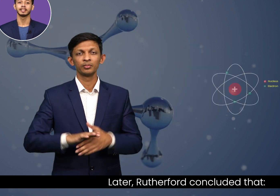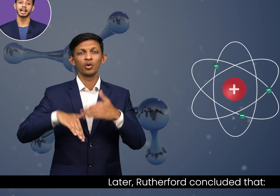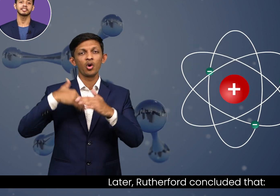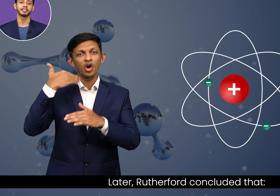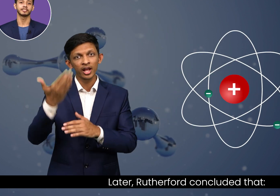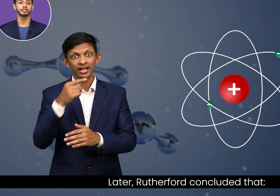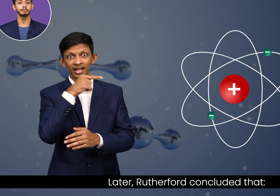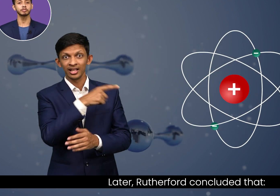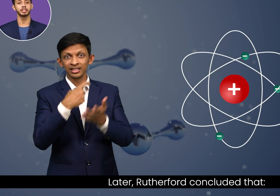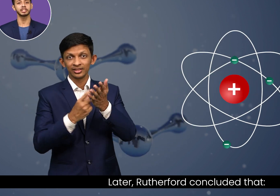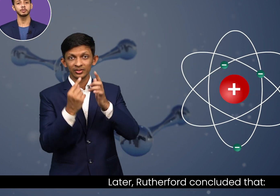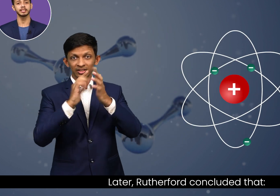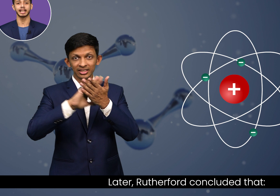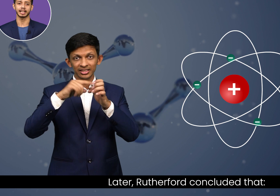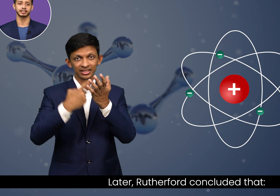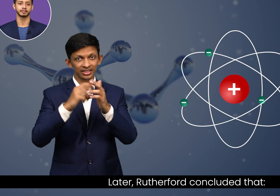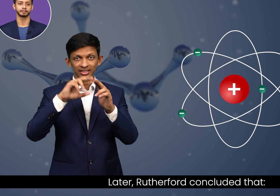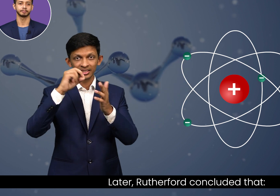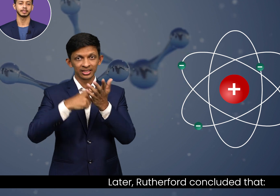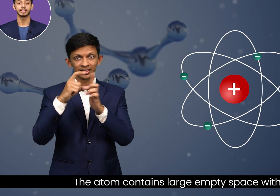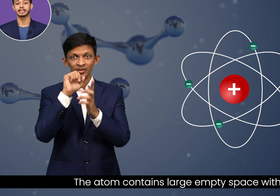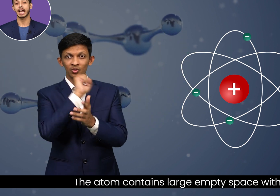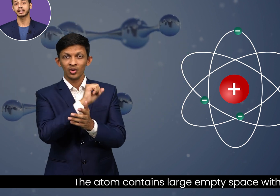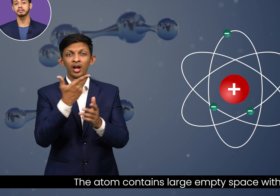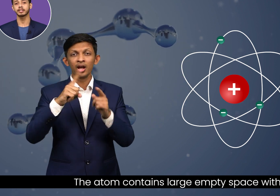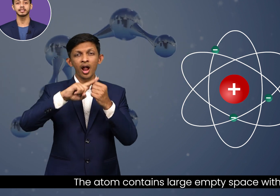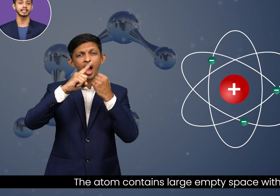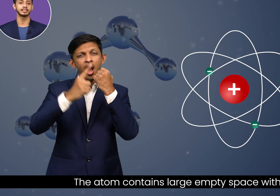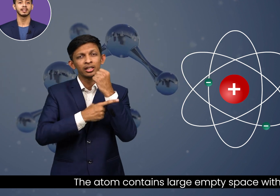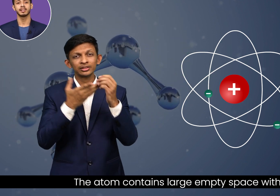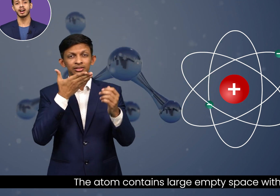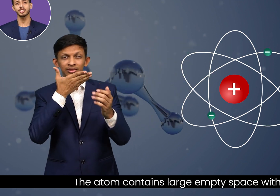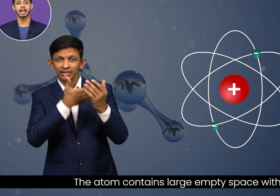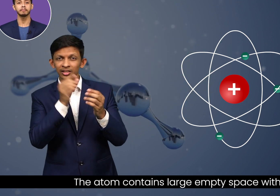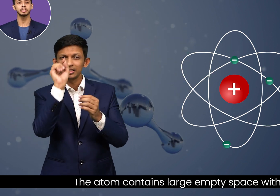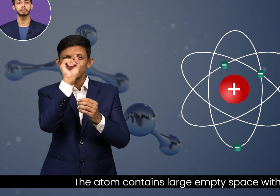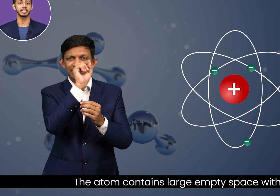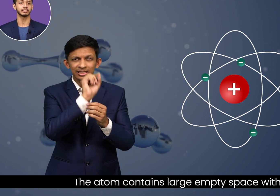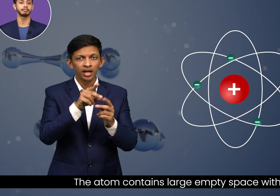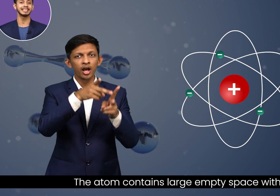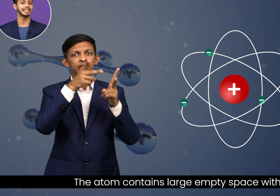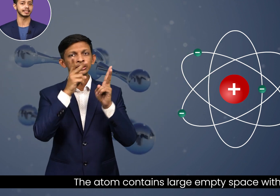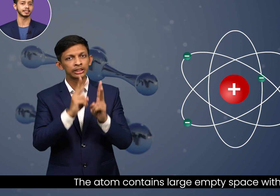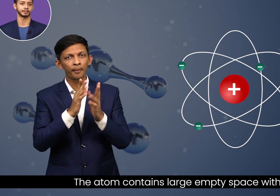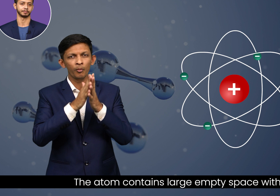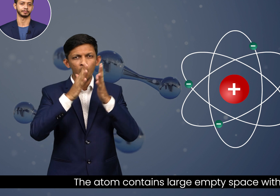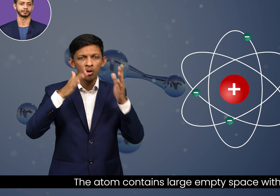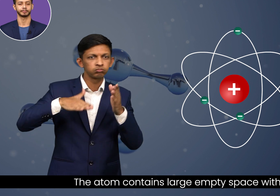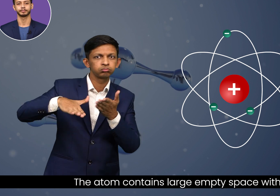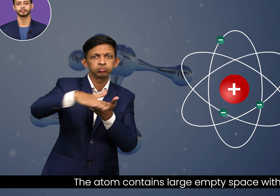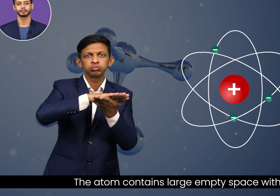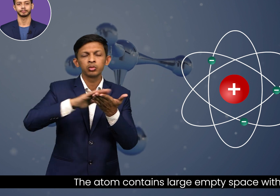Later, Rutherford concluded that the atom contains large empty space within it.